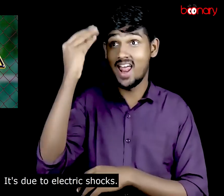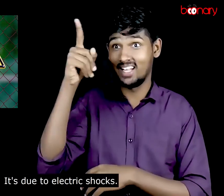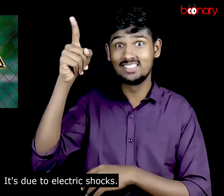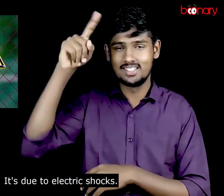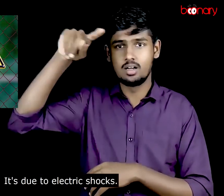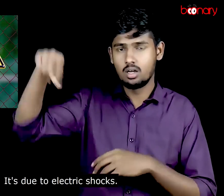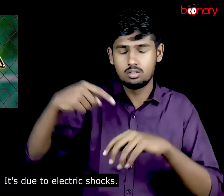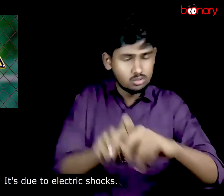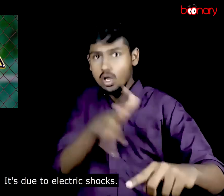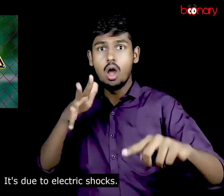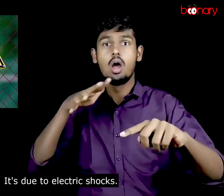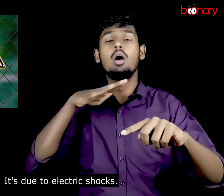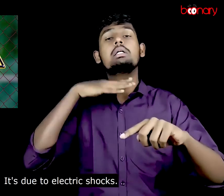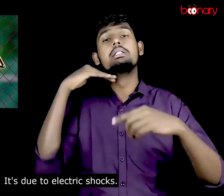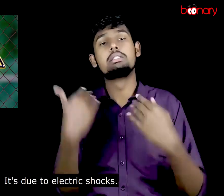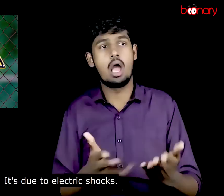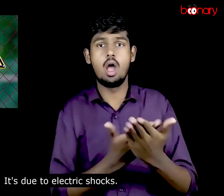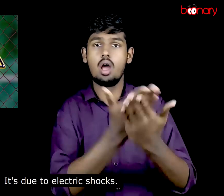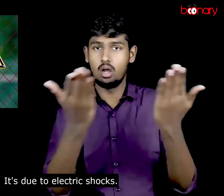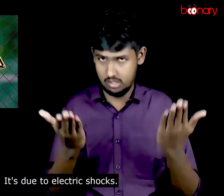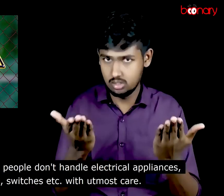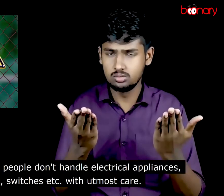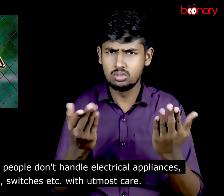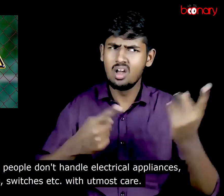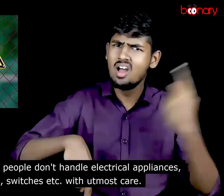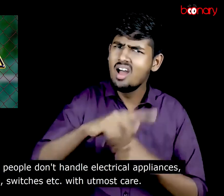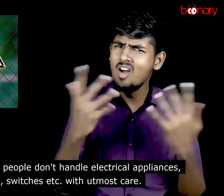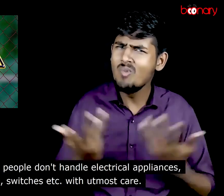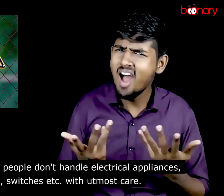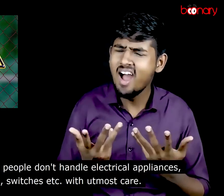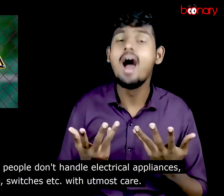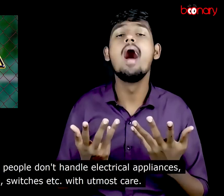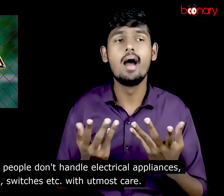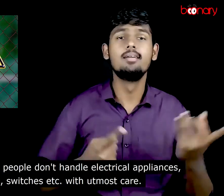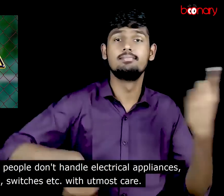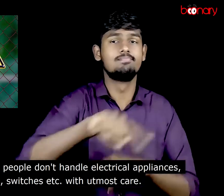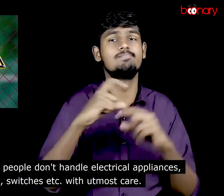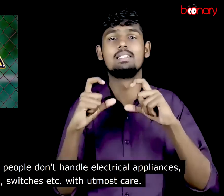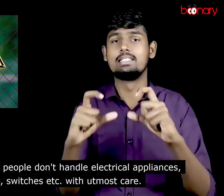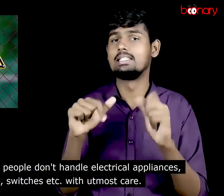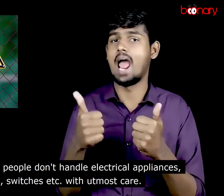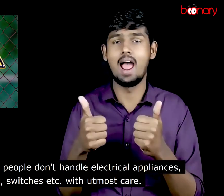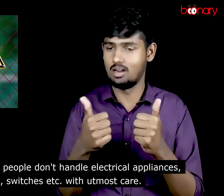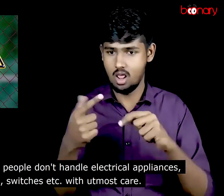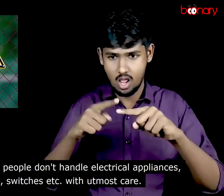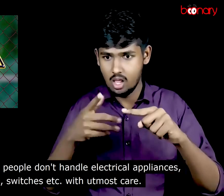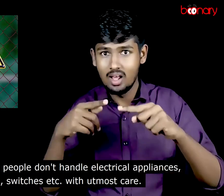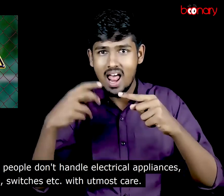It's due to electric shocks. Why? Because people don't handle